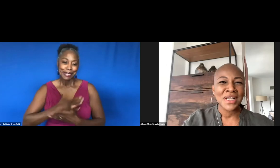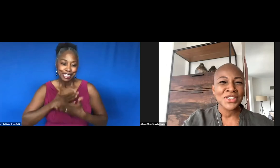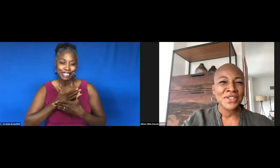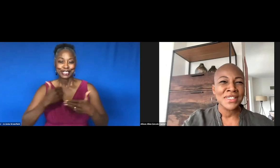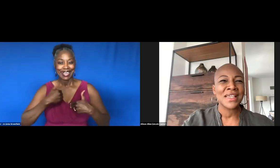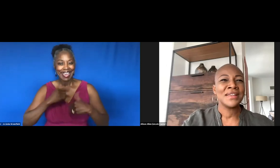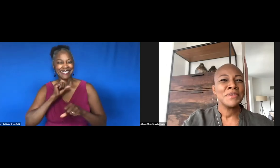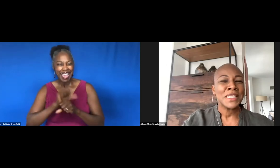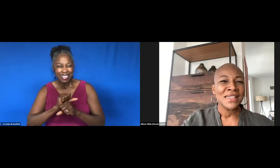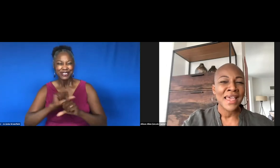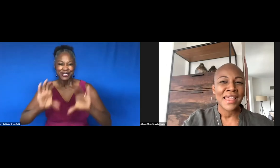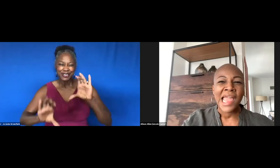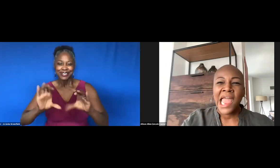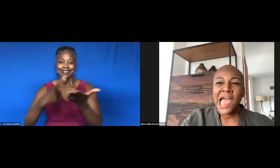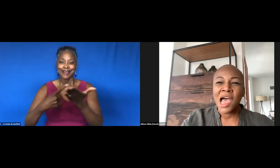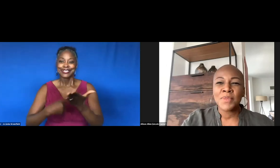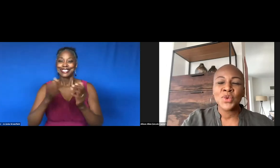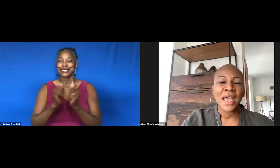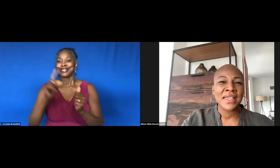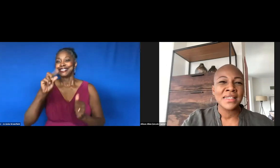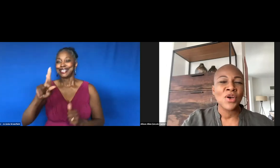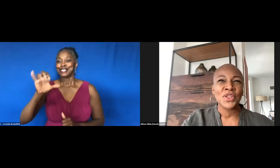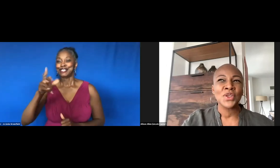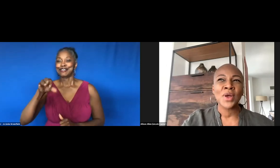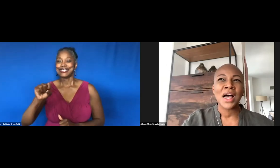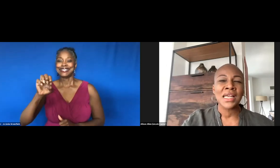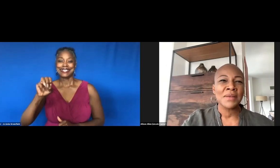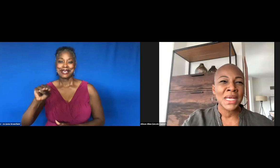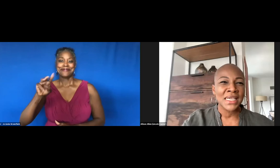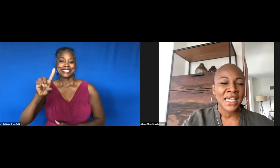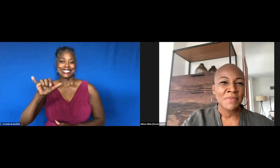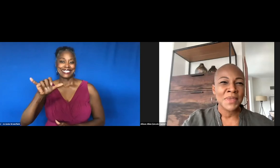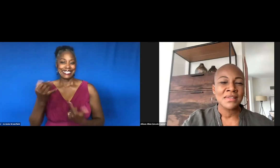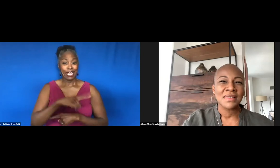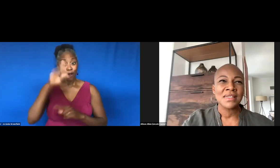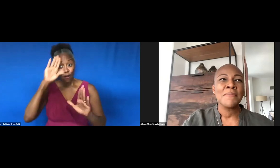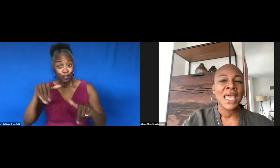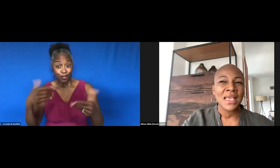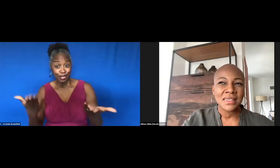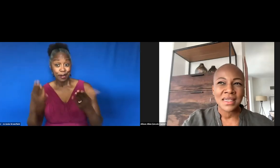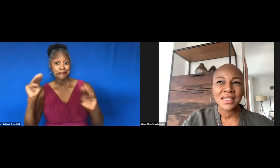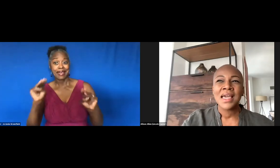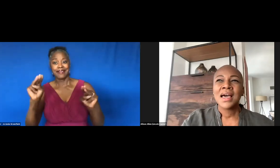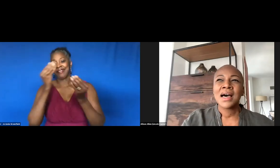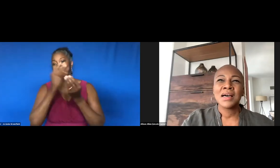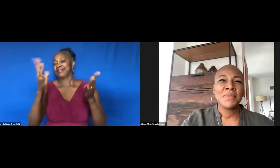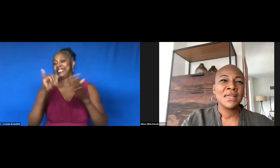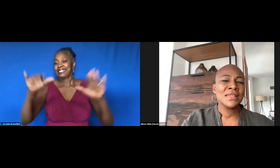conversation with Dr. Chris Emdin today. You guys, hopefully you were on Monday, but this is an